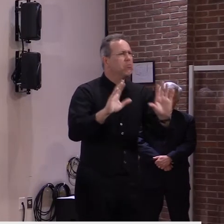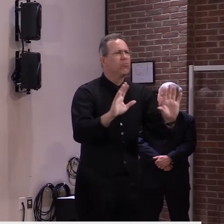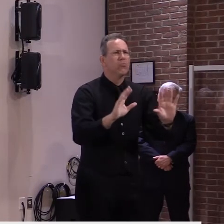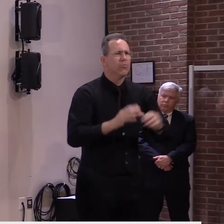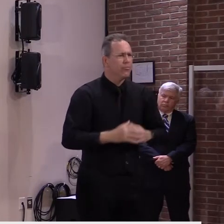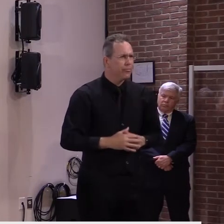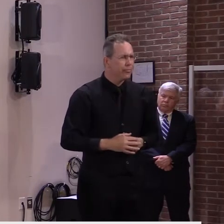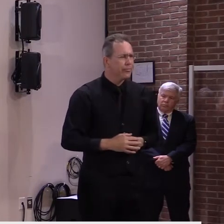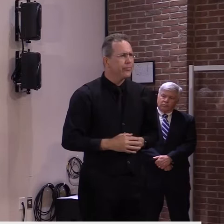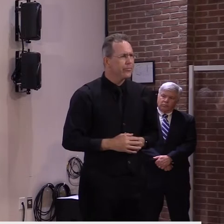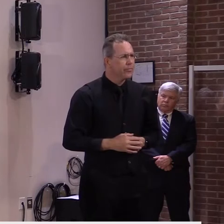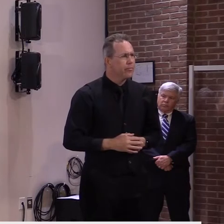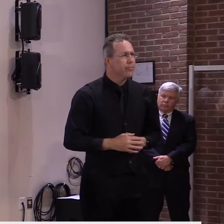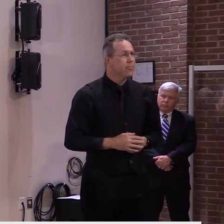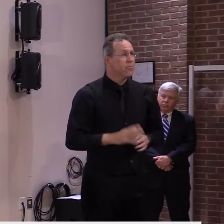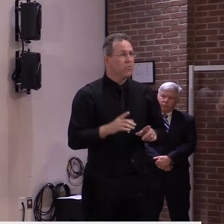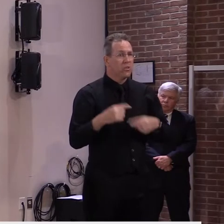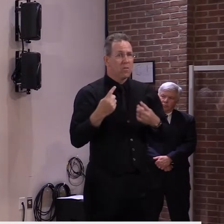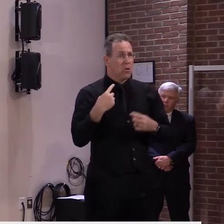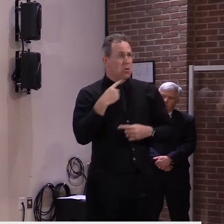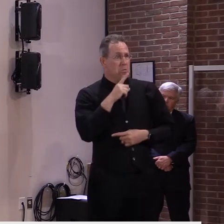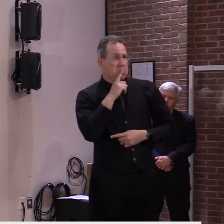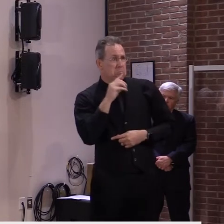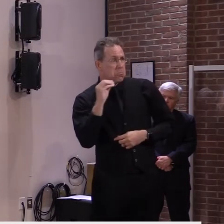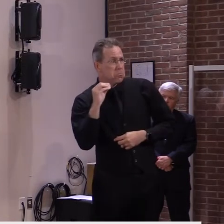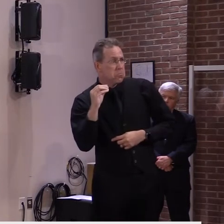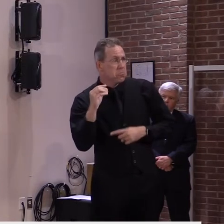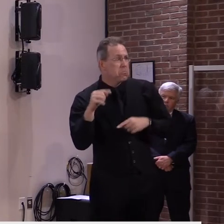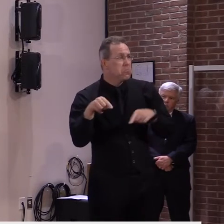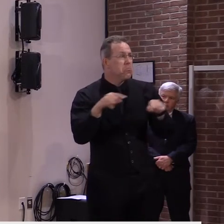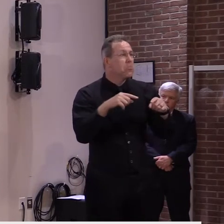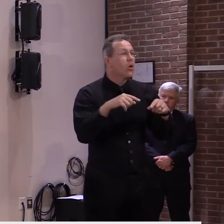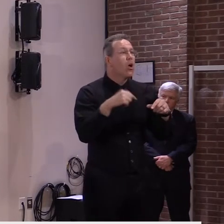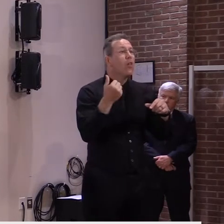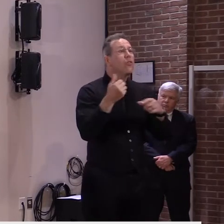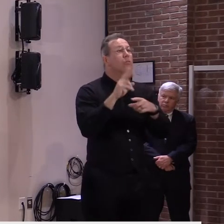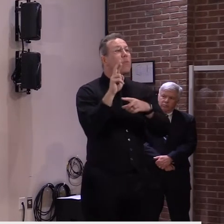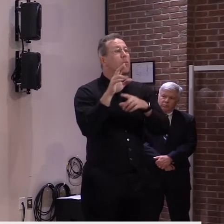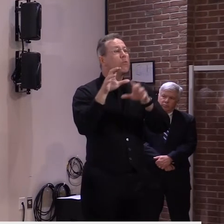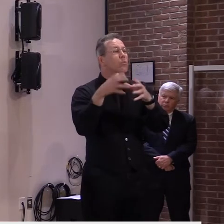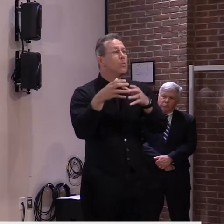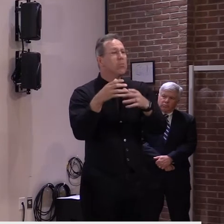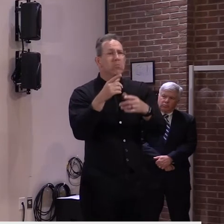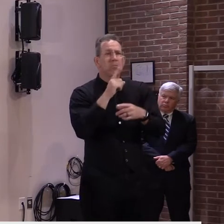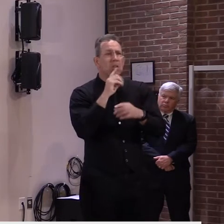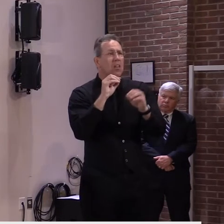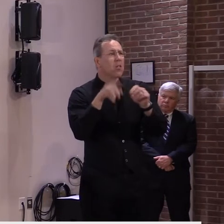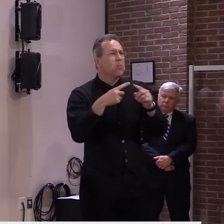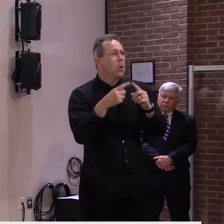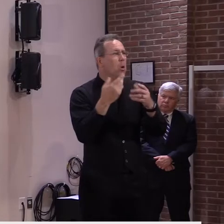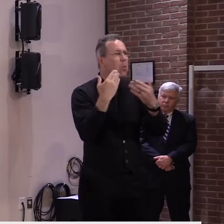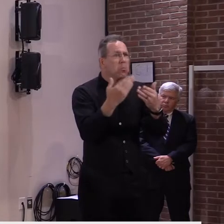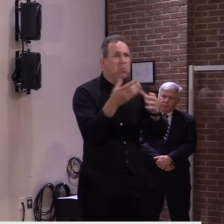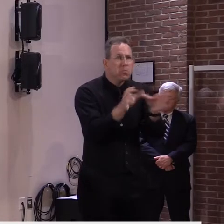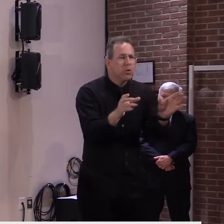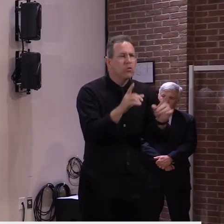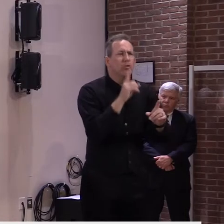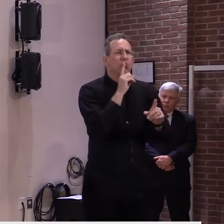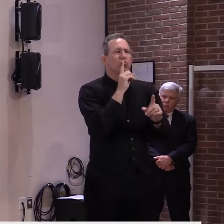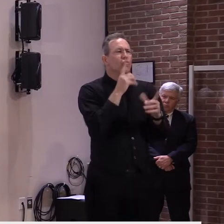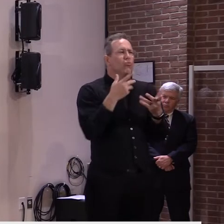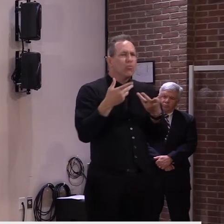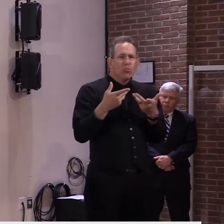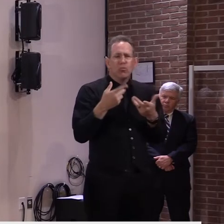it has not been an issue with my fellow Republican governors. So I still have hope that we can pull this together.